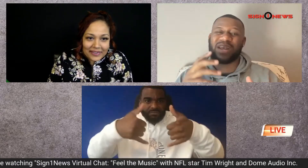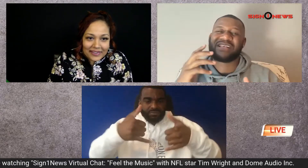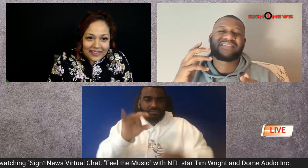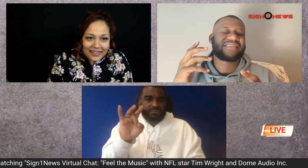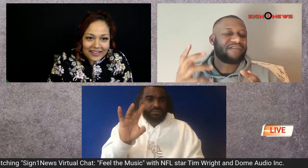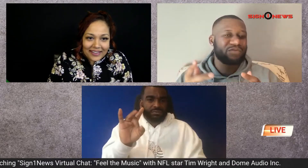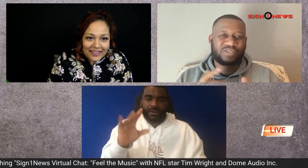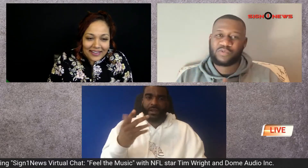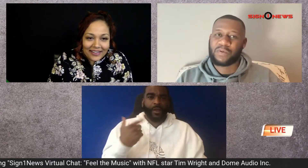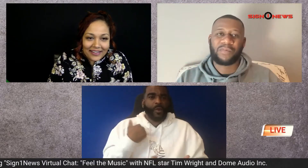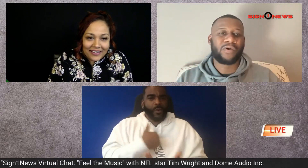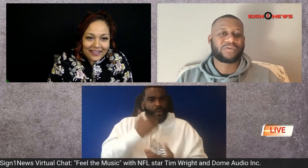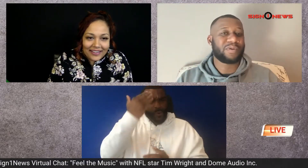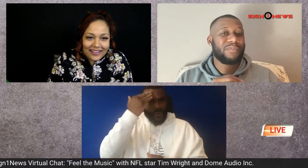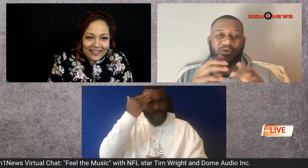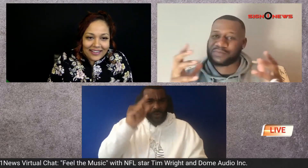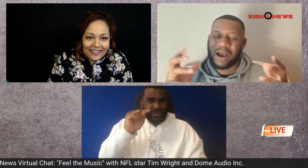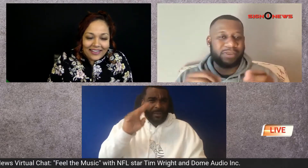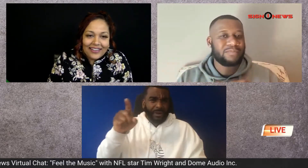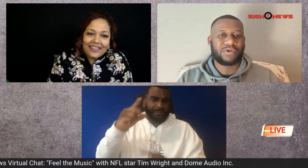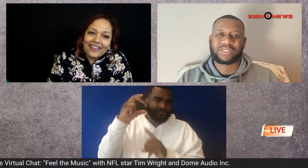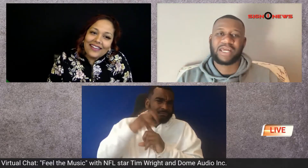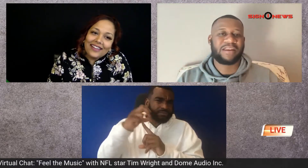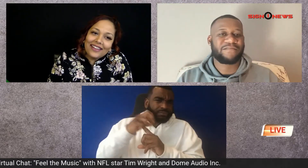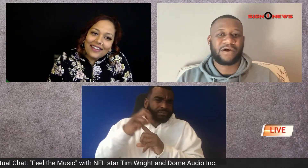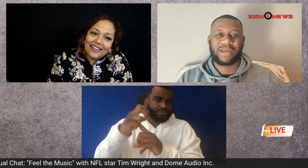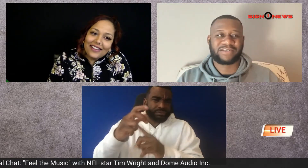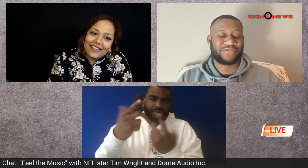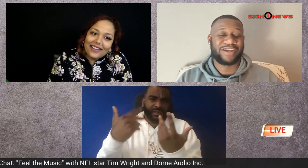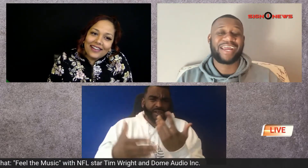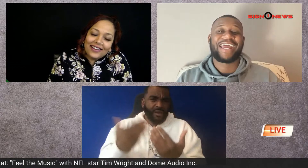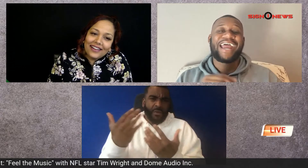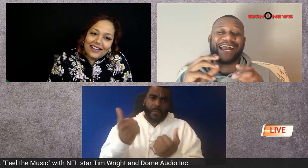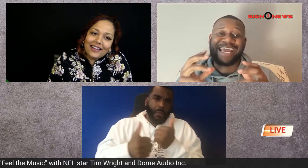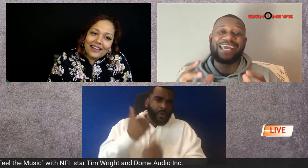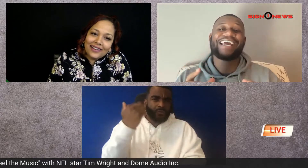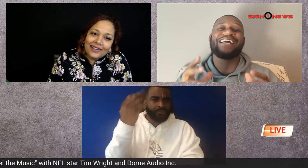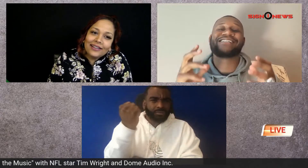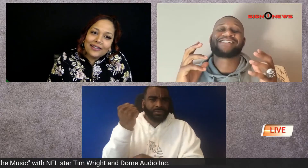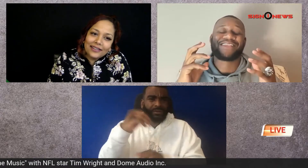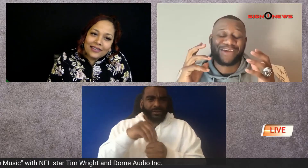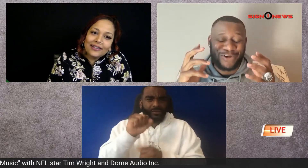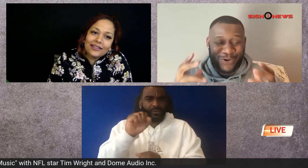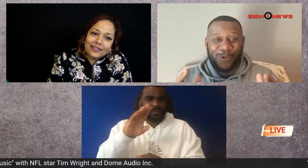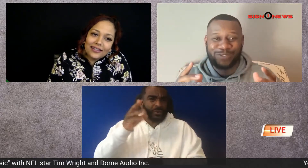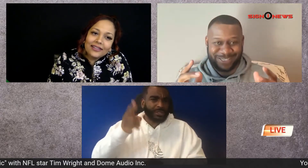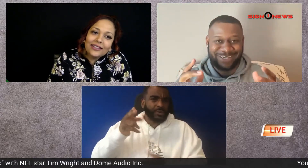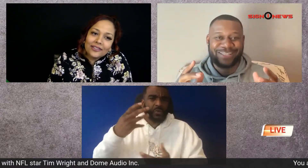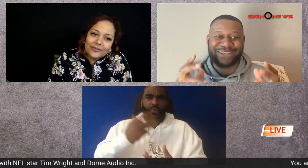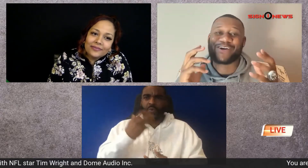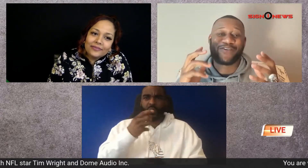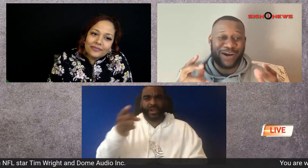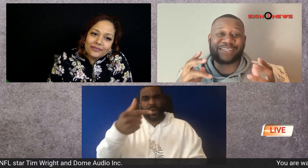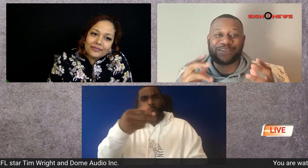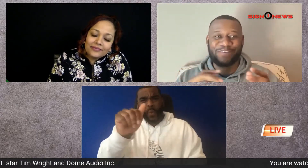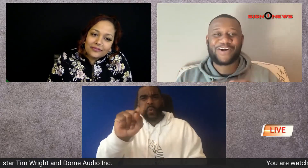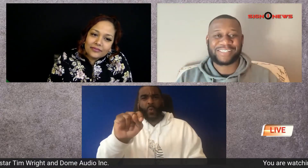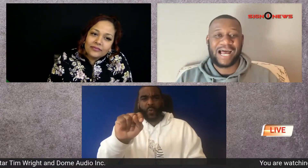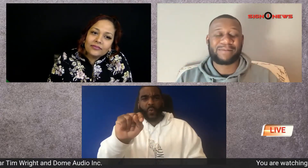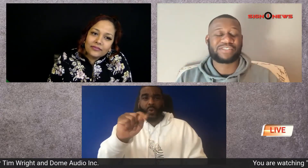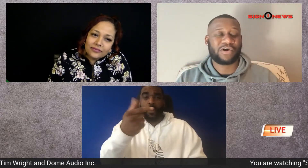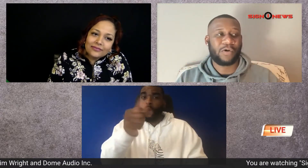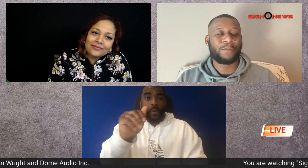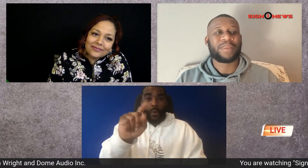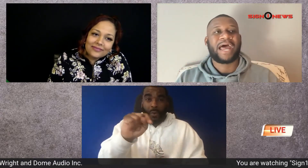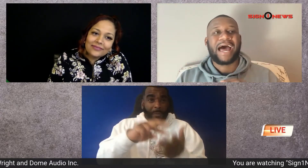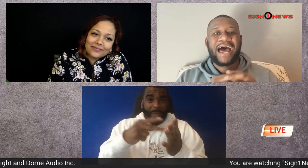Brady, winning several Super Bowls, probably the most in the NFL history. And he is the GOAT, the greatest of all